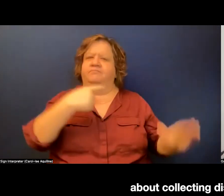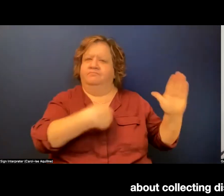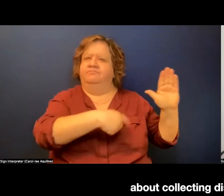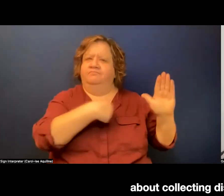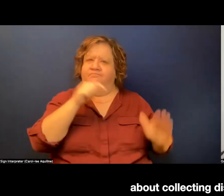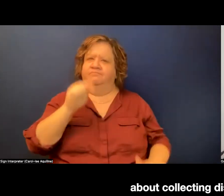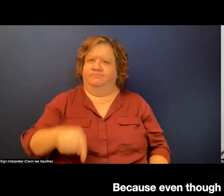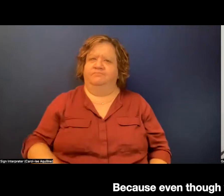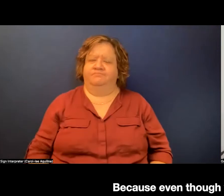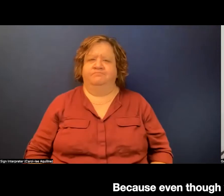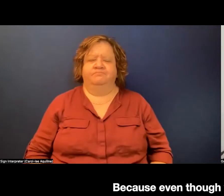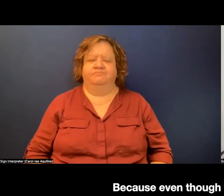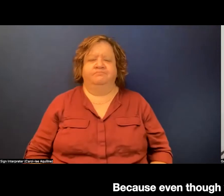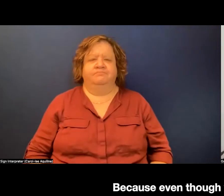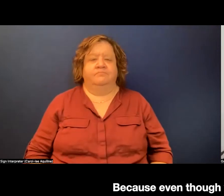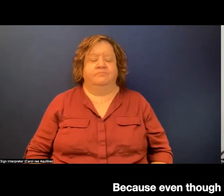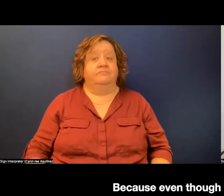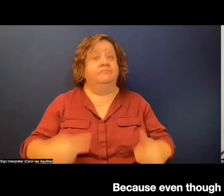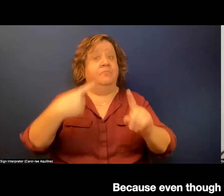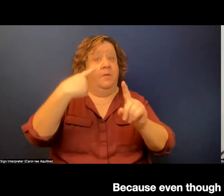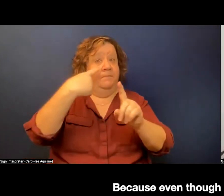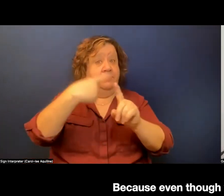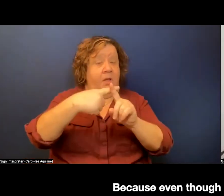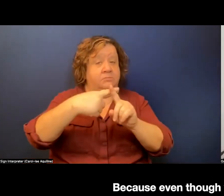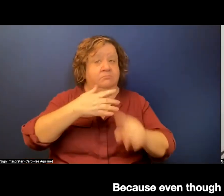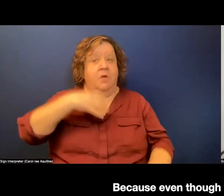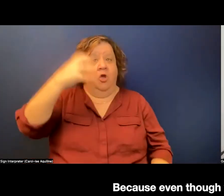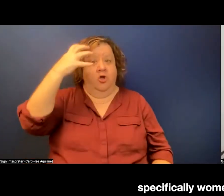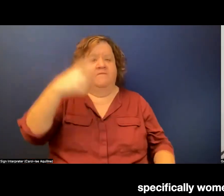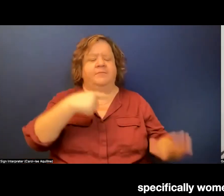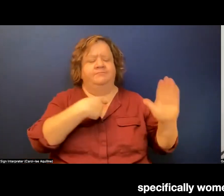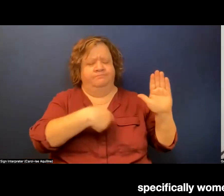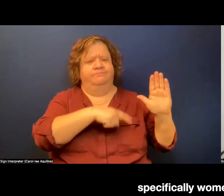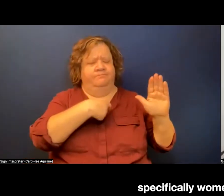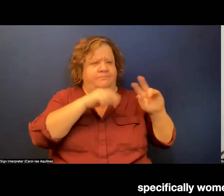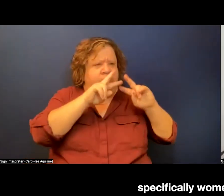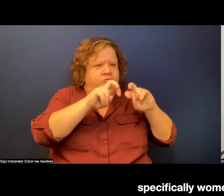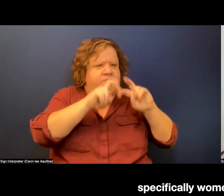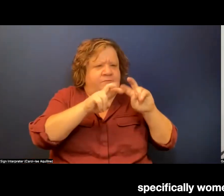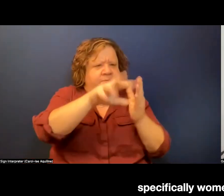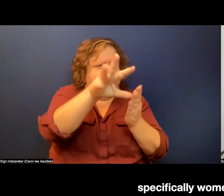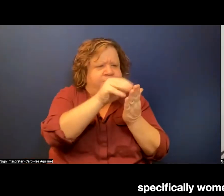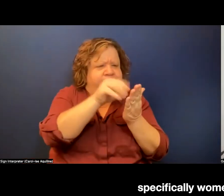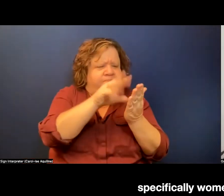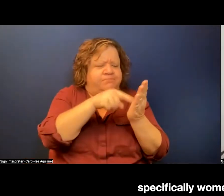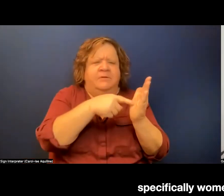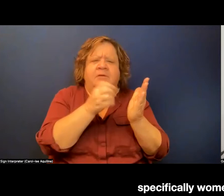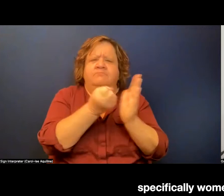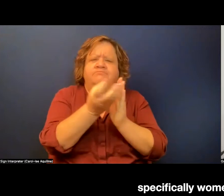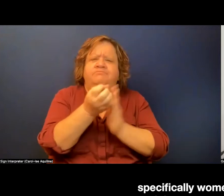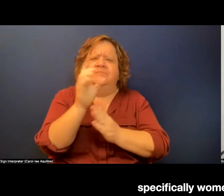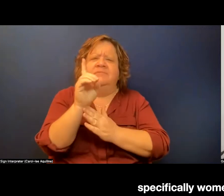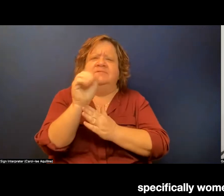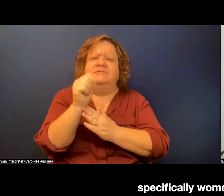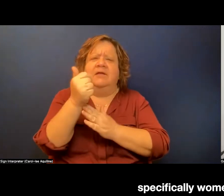gender and disabilities, because even though we know that persons with disabilities, specifically women, are victims of violence